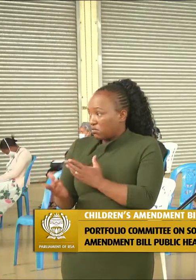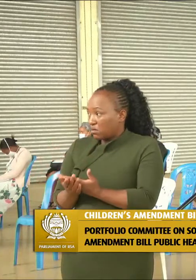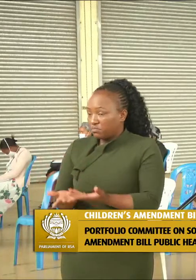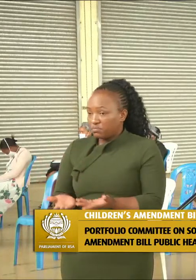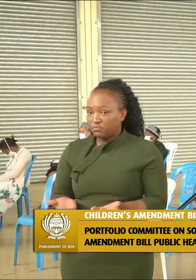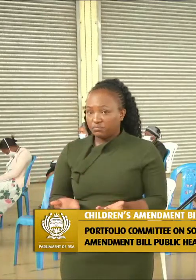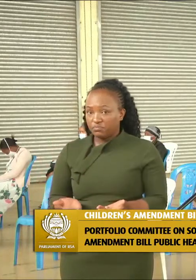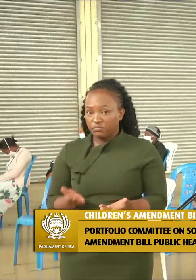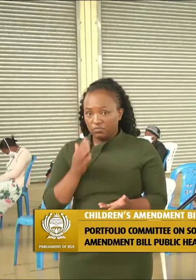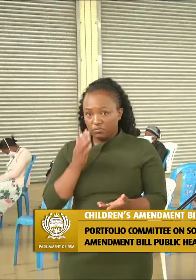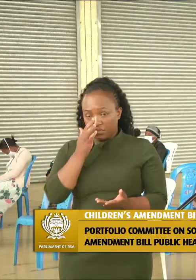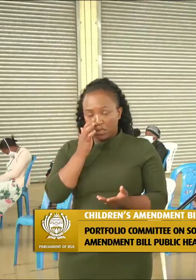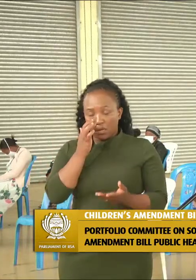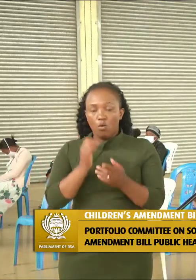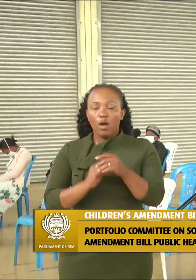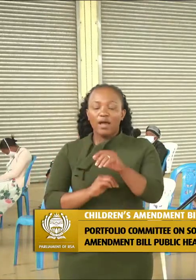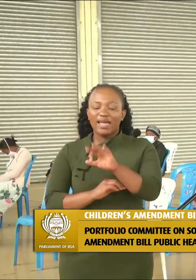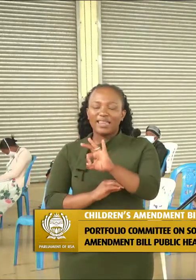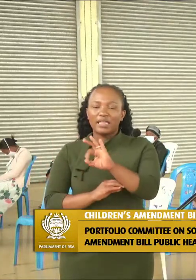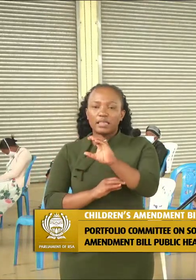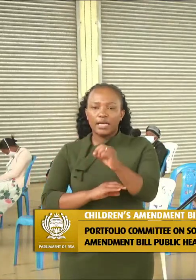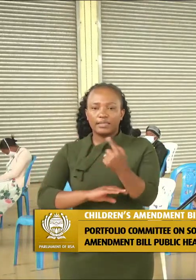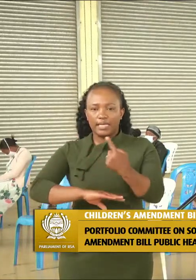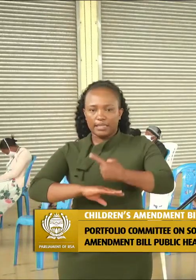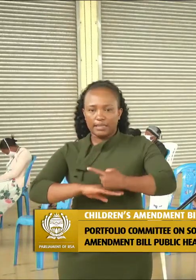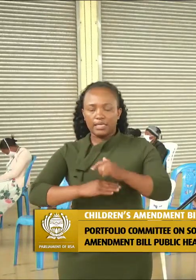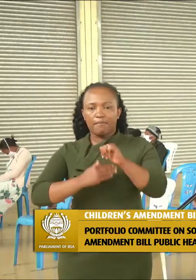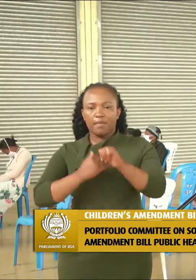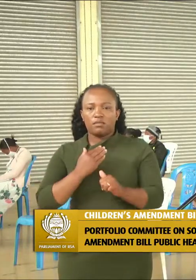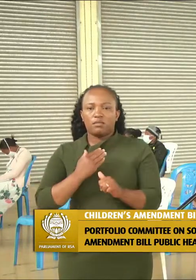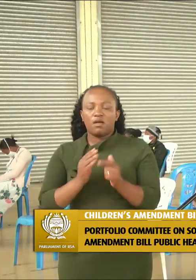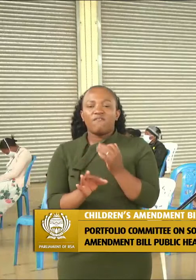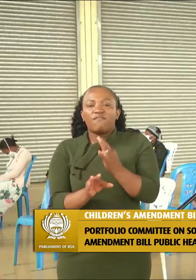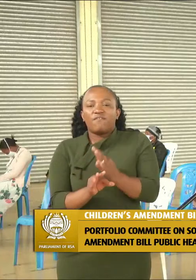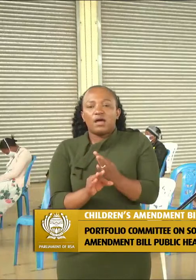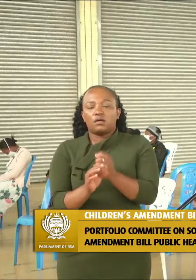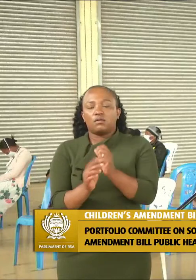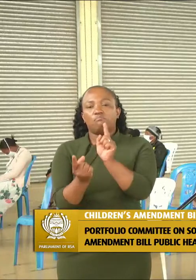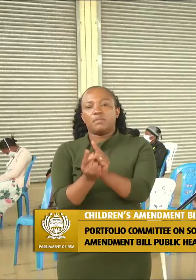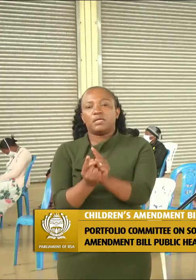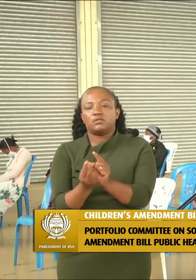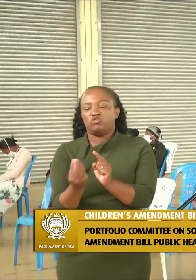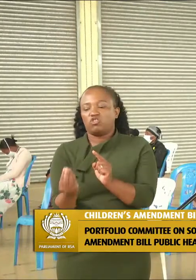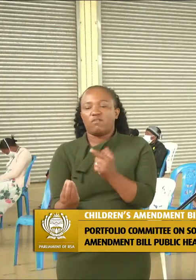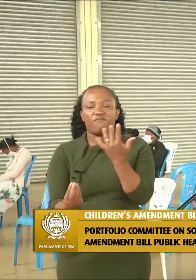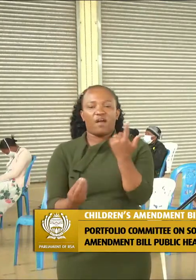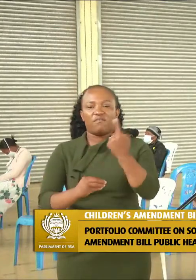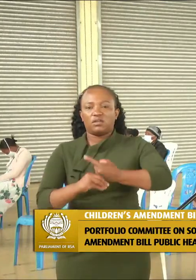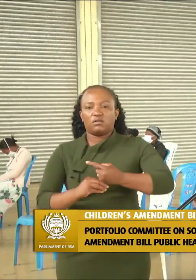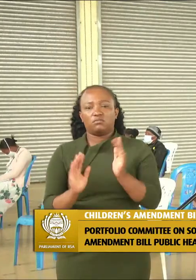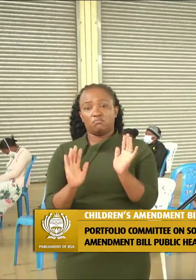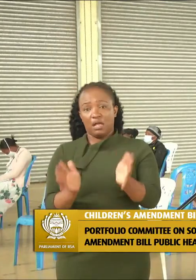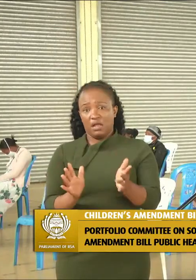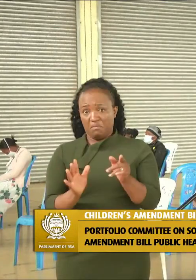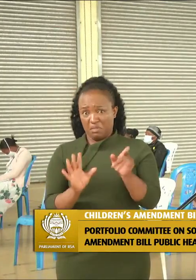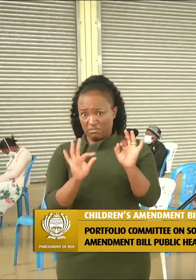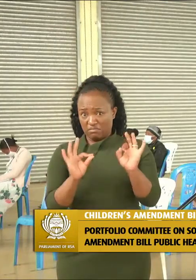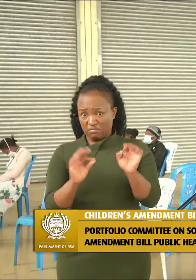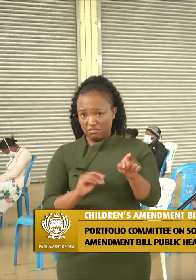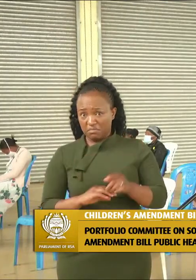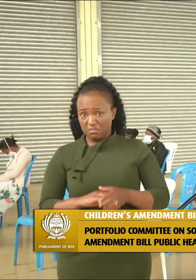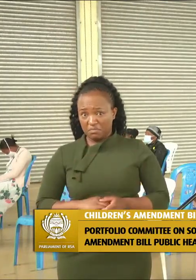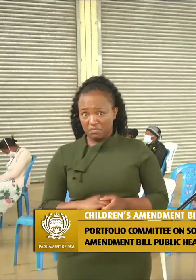lo 5 mbuzo? days out of 30 days. Is it Mhlawumbe proper lapha. parenting time? Mhlawumbe lapha etafuleni noma emnyangweni.